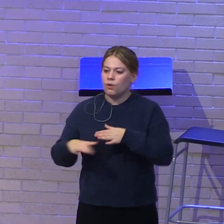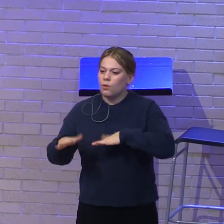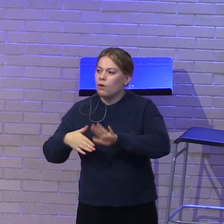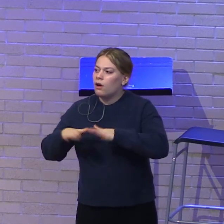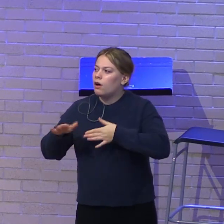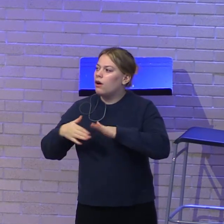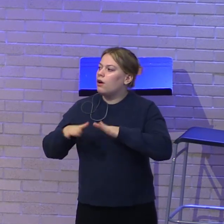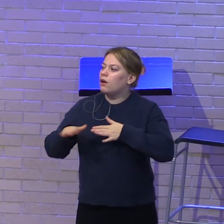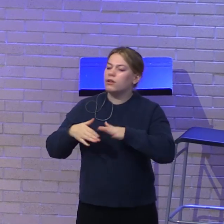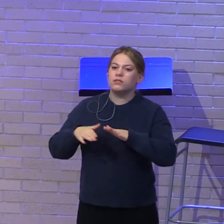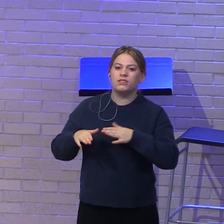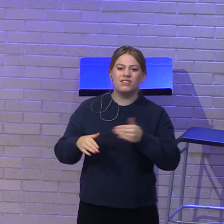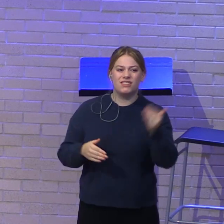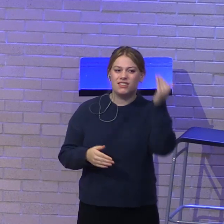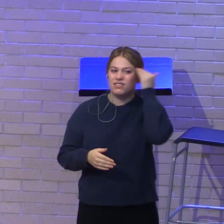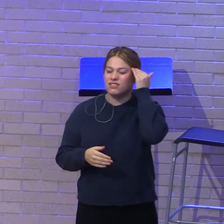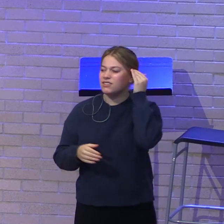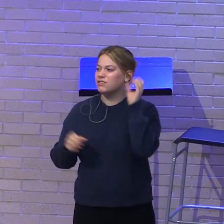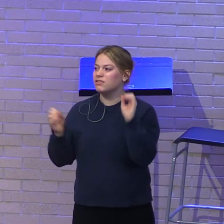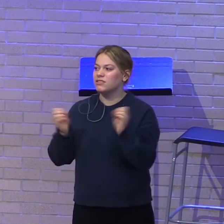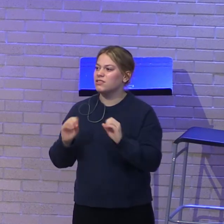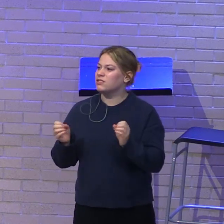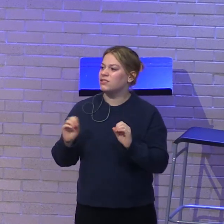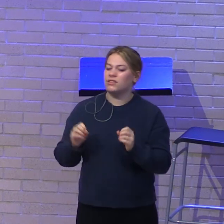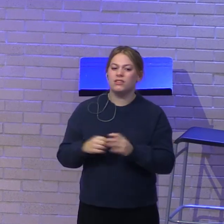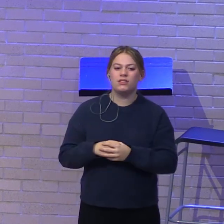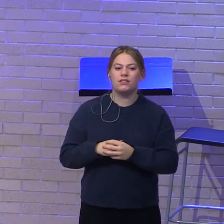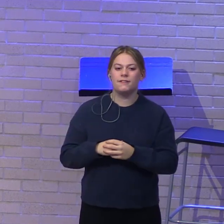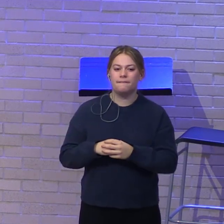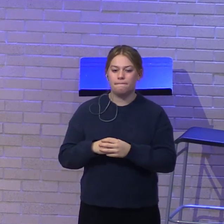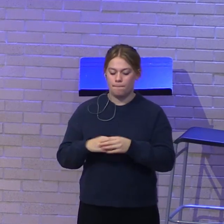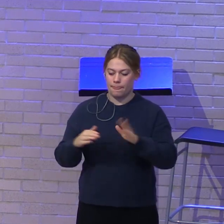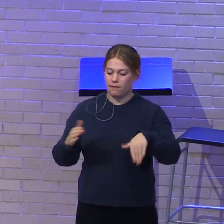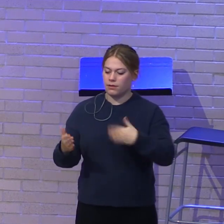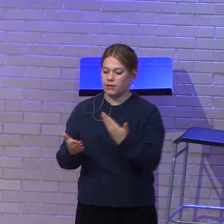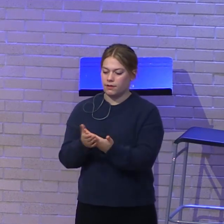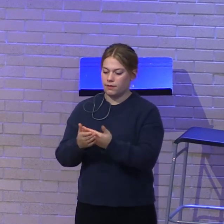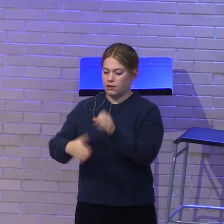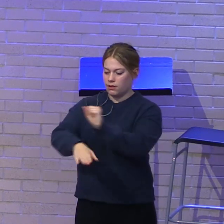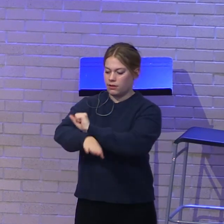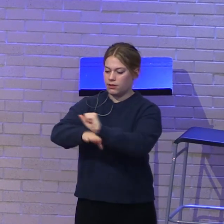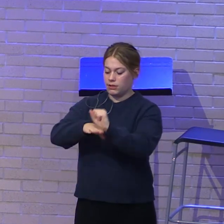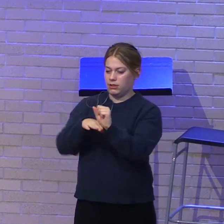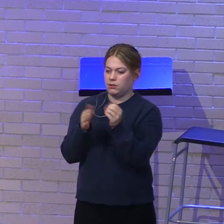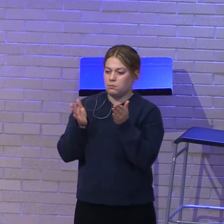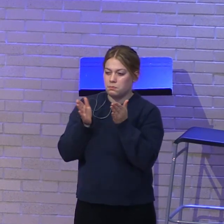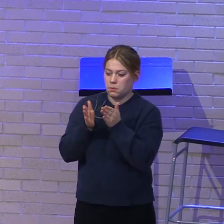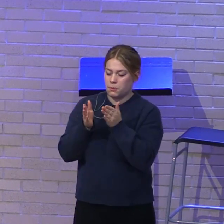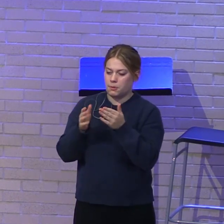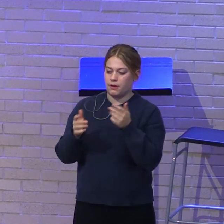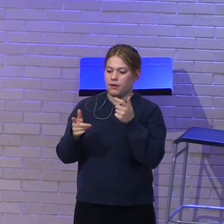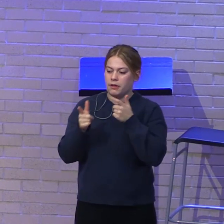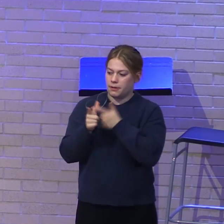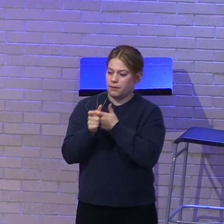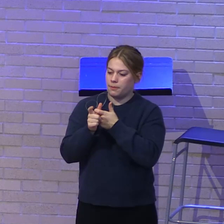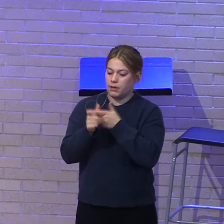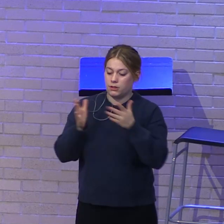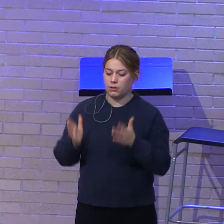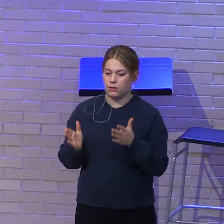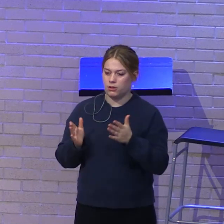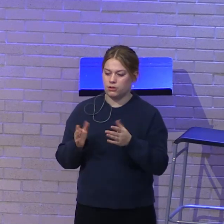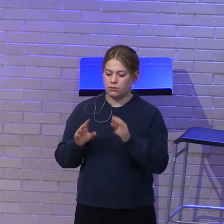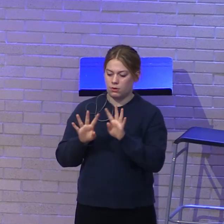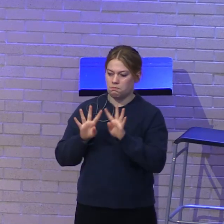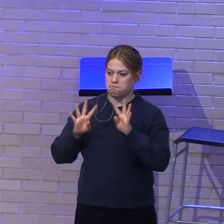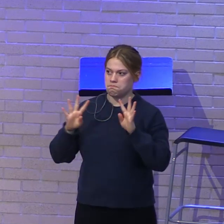open field in the middle of Tennessee to this tiny little stage where all the runners were gathered around. And they